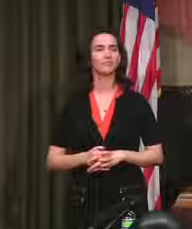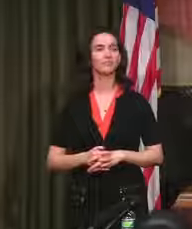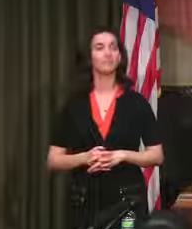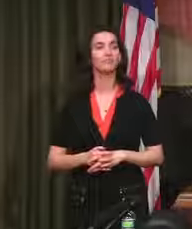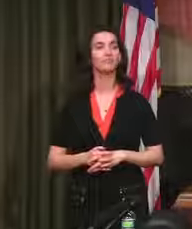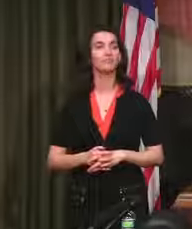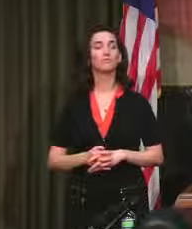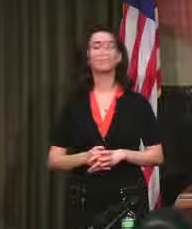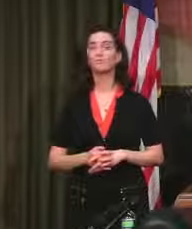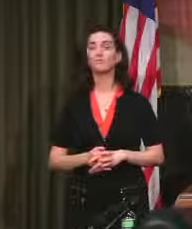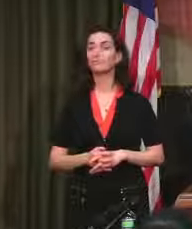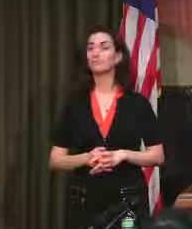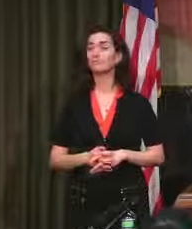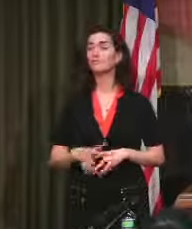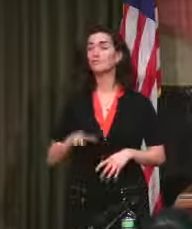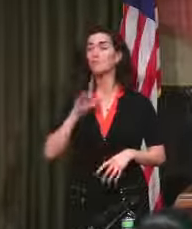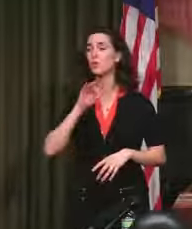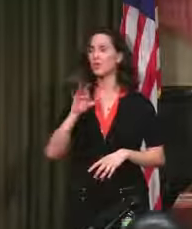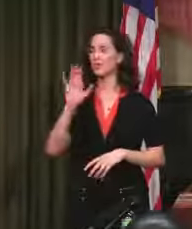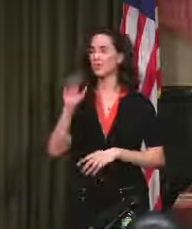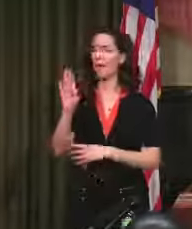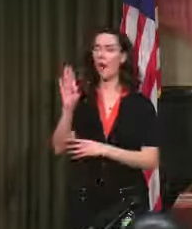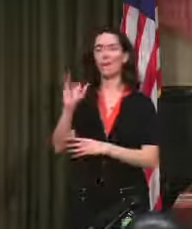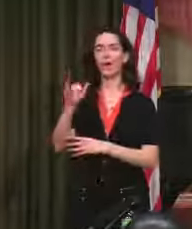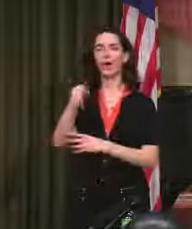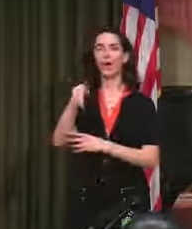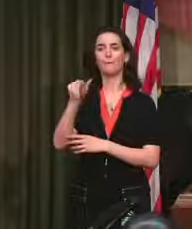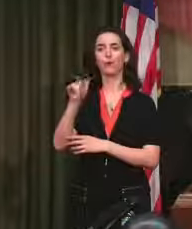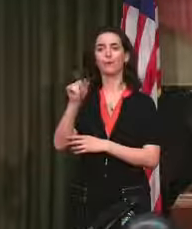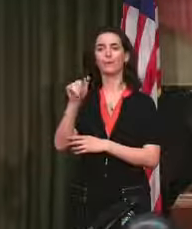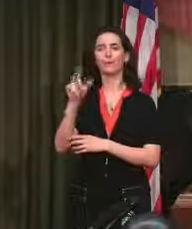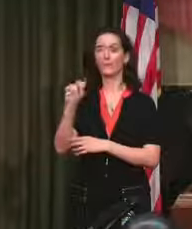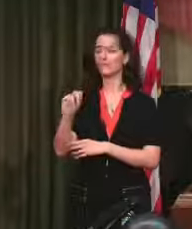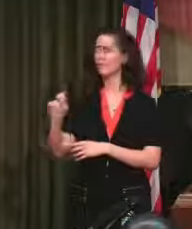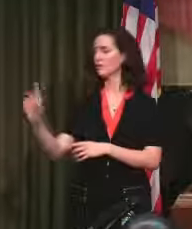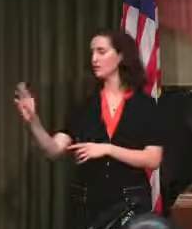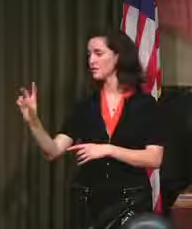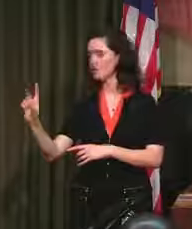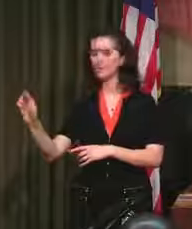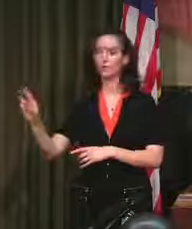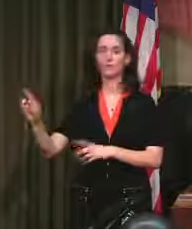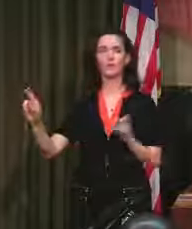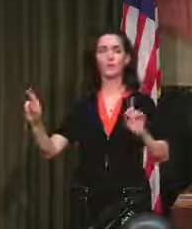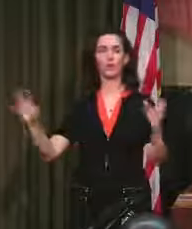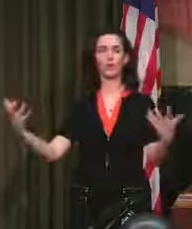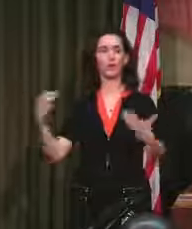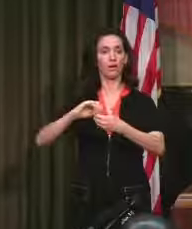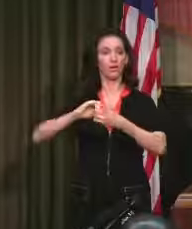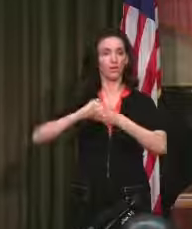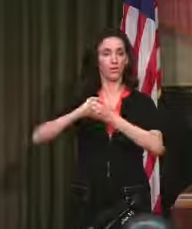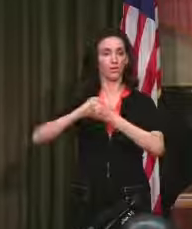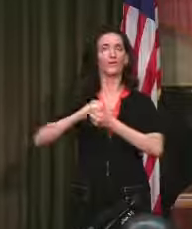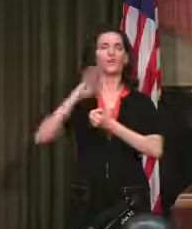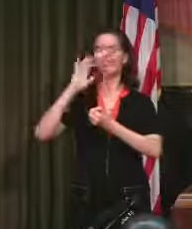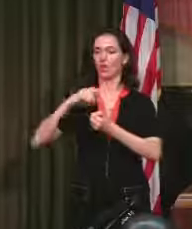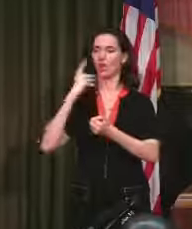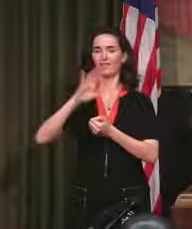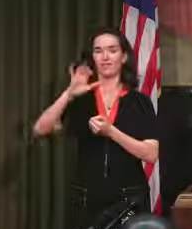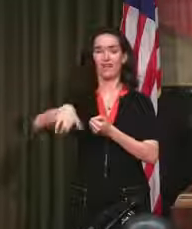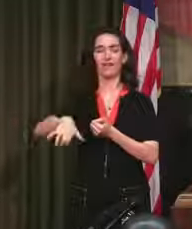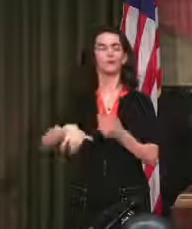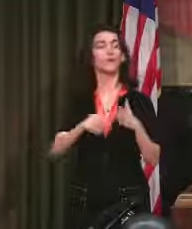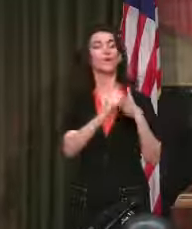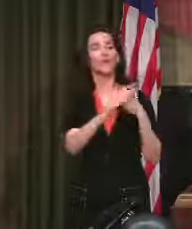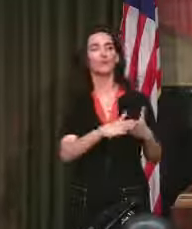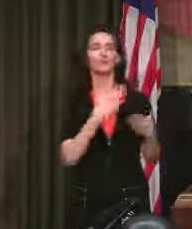This really is what bipartisanship looks like. It's what compromise looks like. And I want to thank the leadership. I want to thank Senate